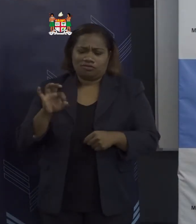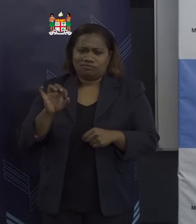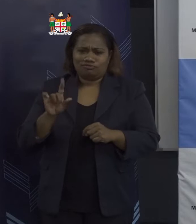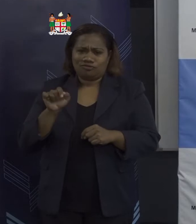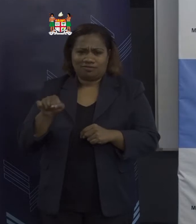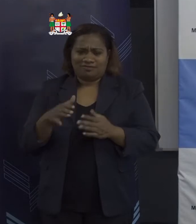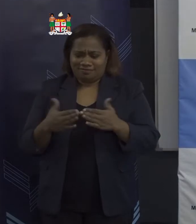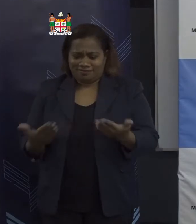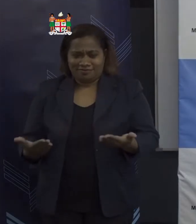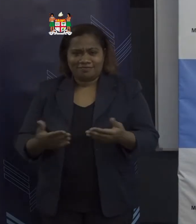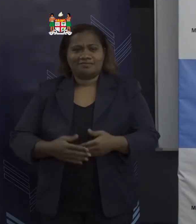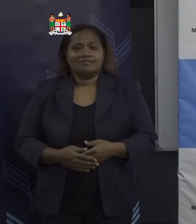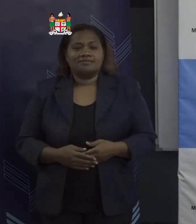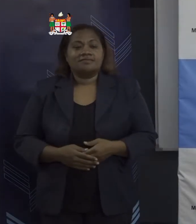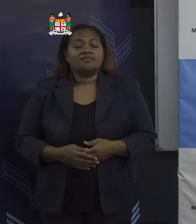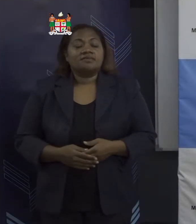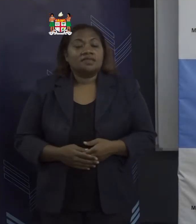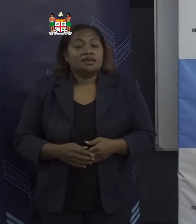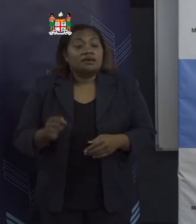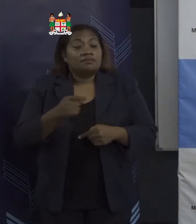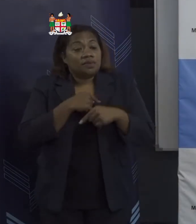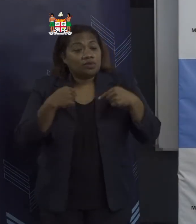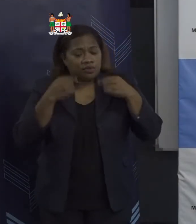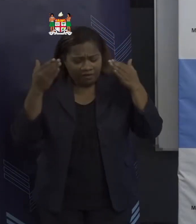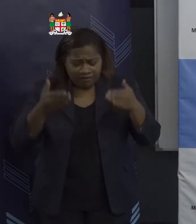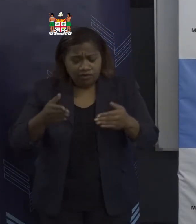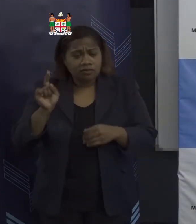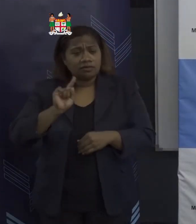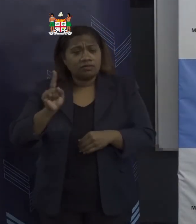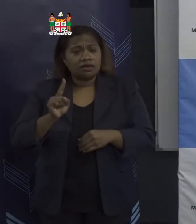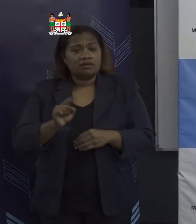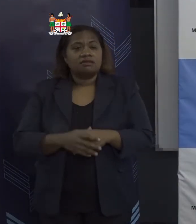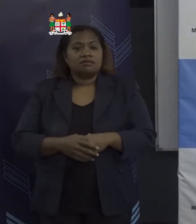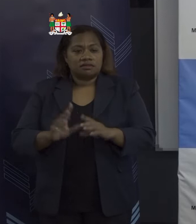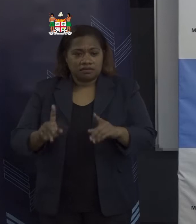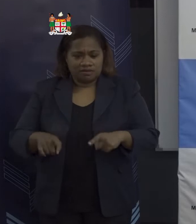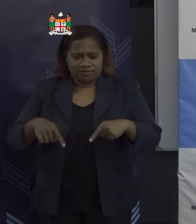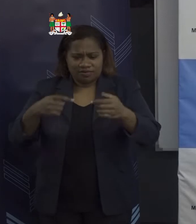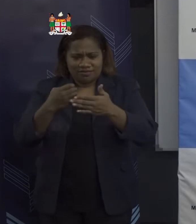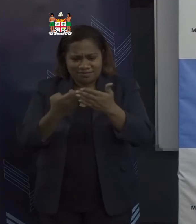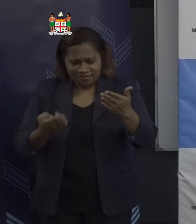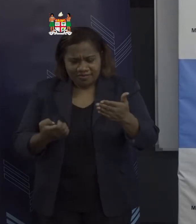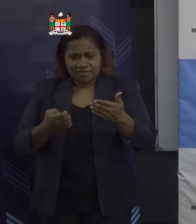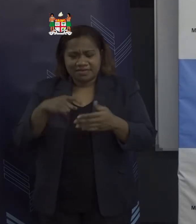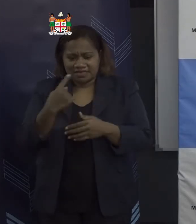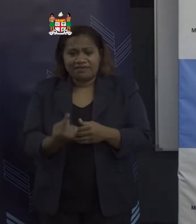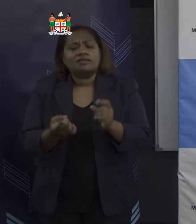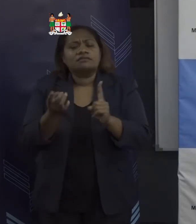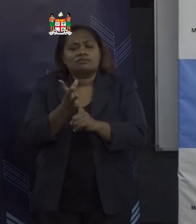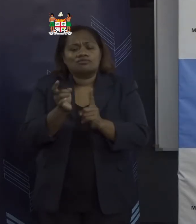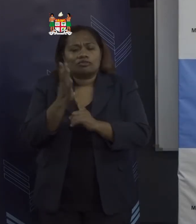person. However, what we must focus on is the competition itself and the importance of being